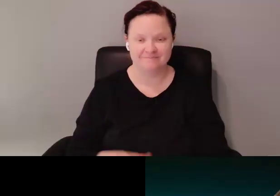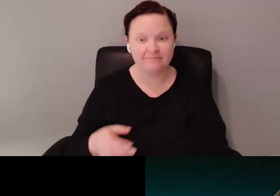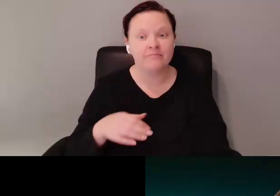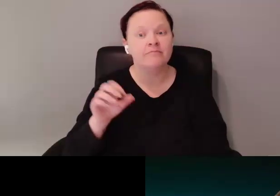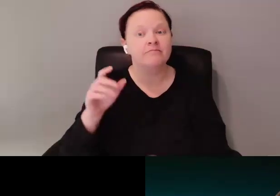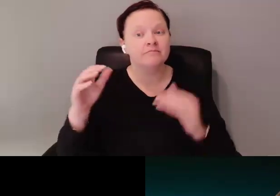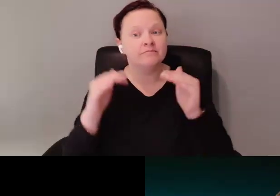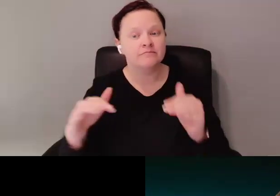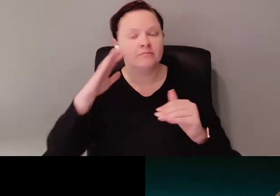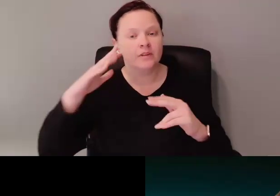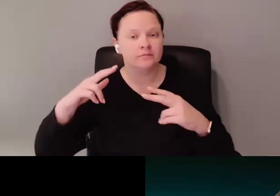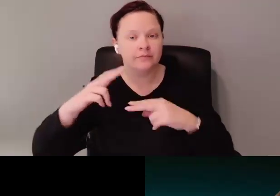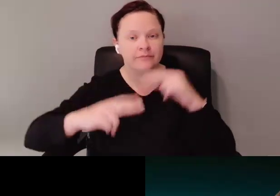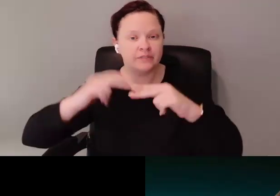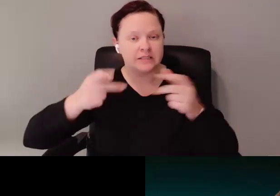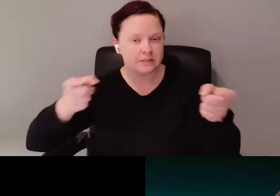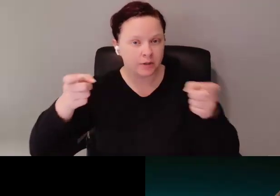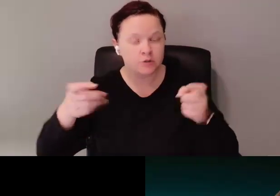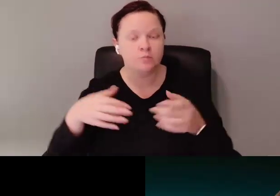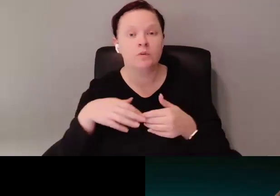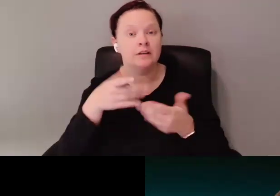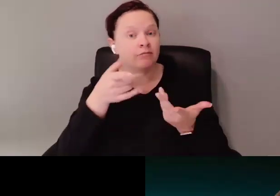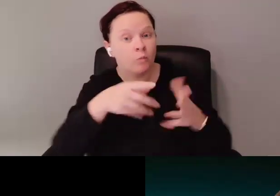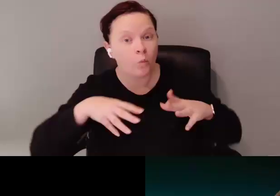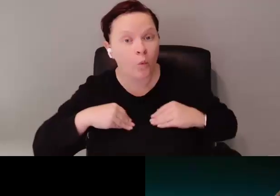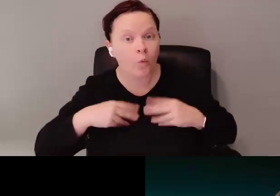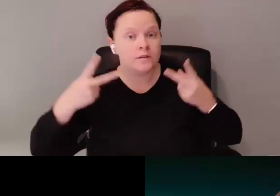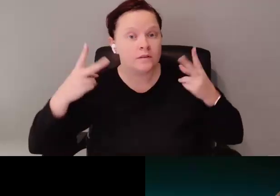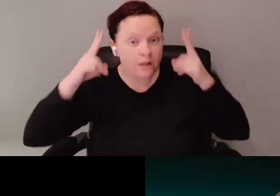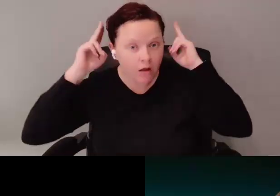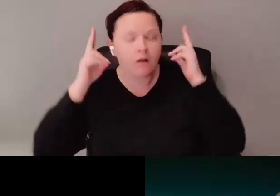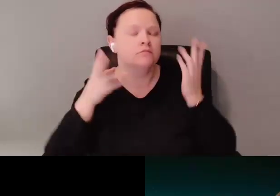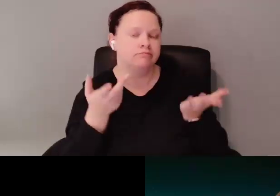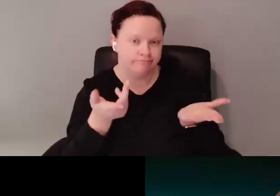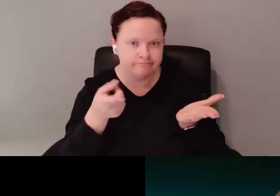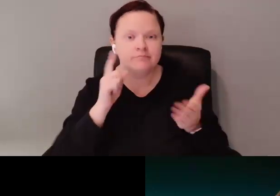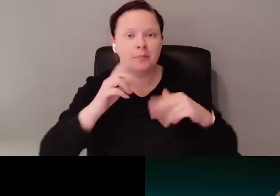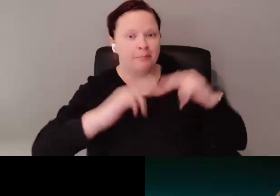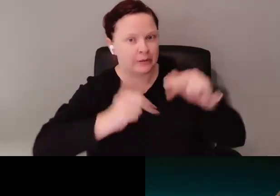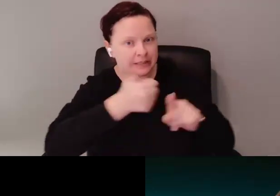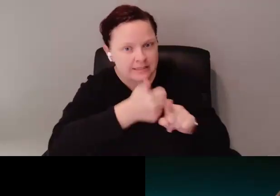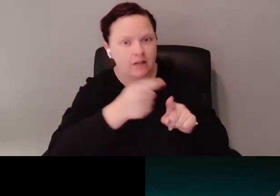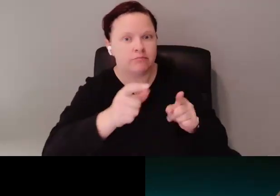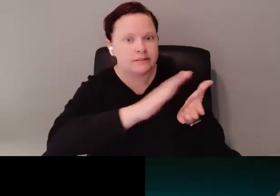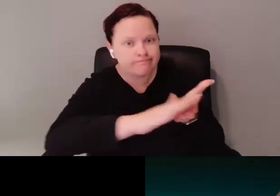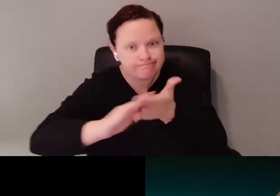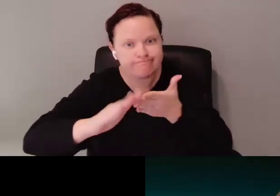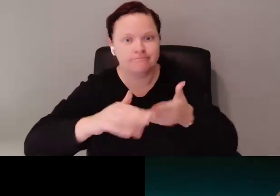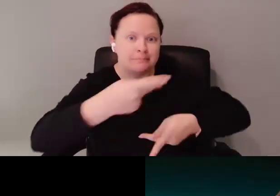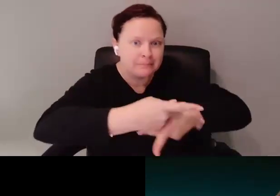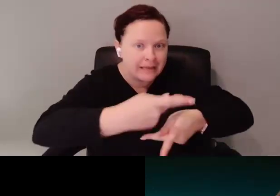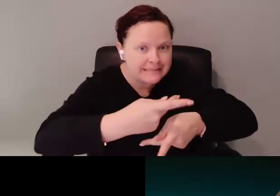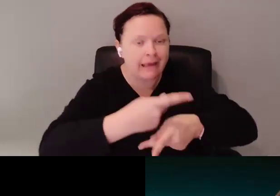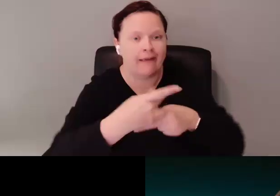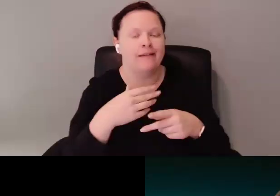are. You know, you own that establishment, the barber or like some salon or something. You still have to